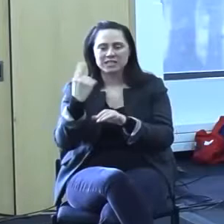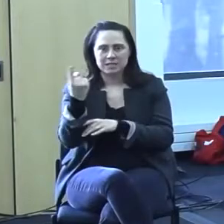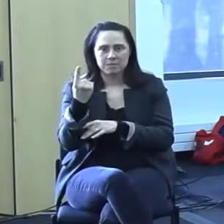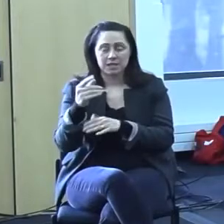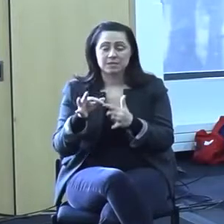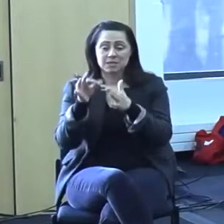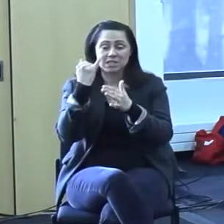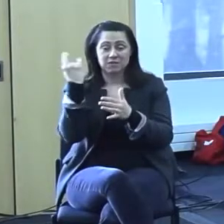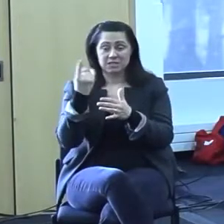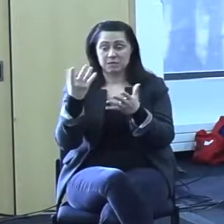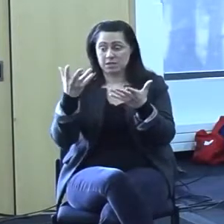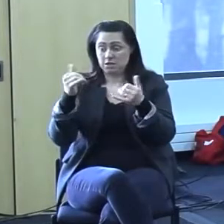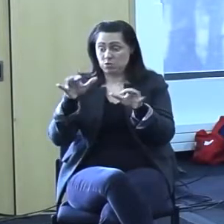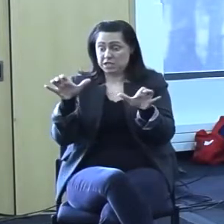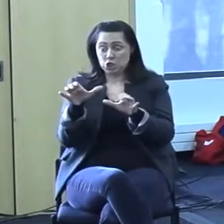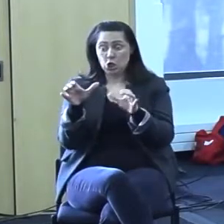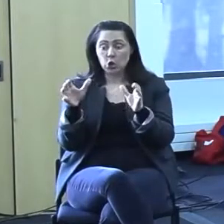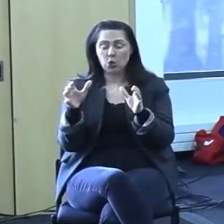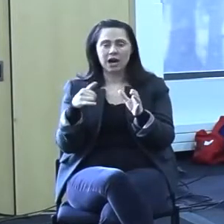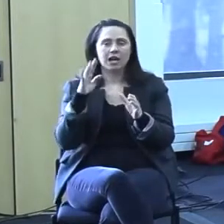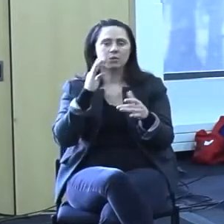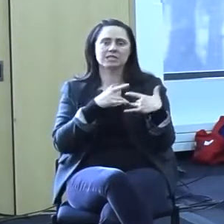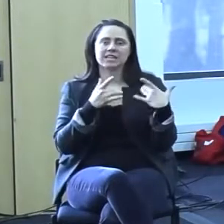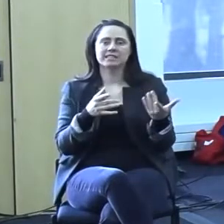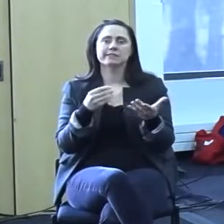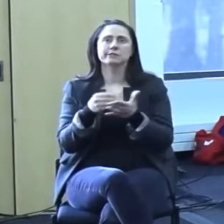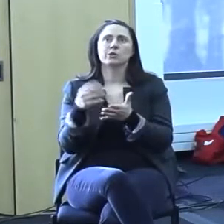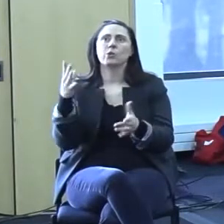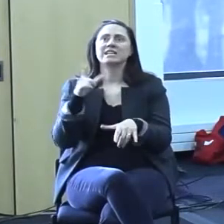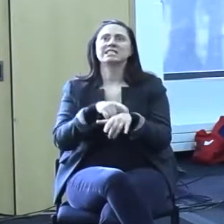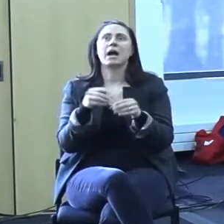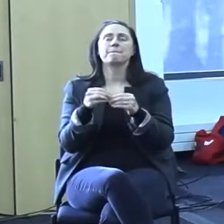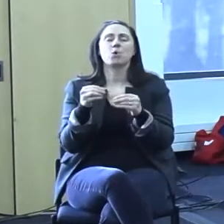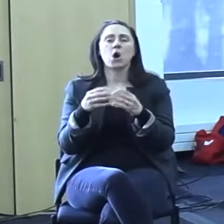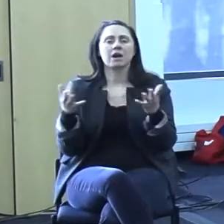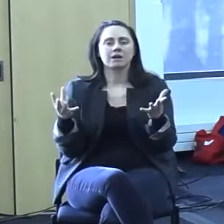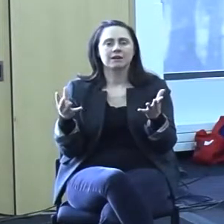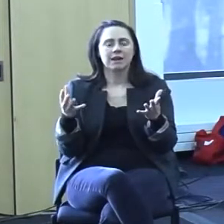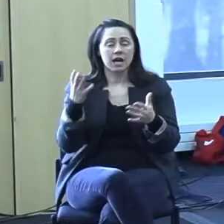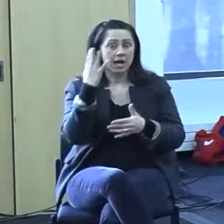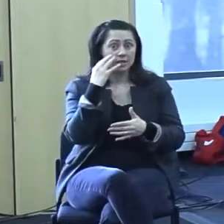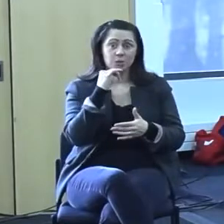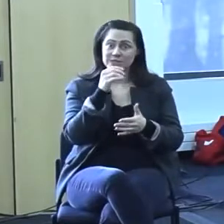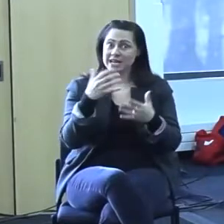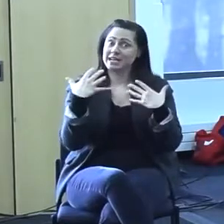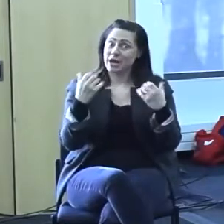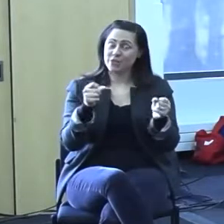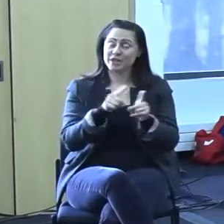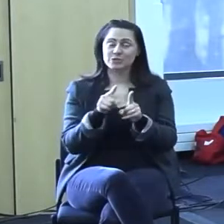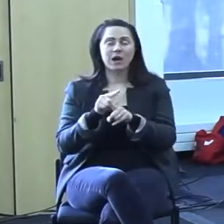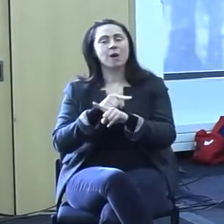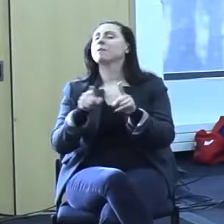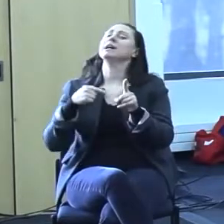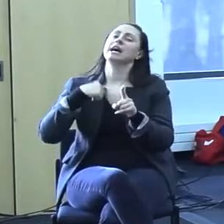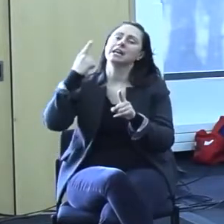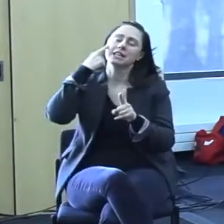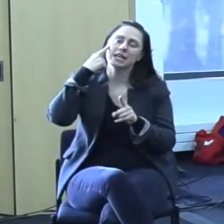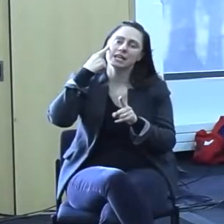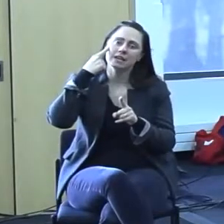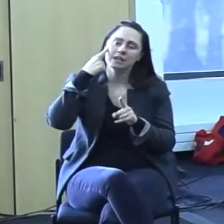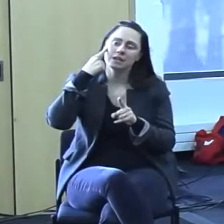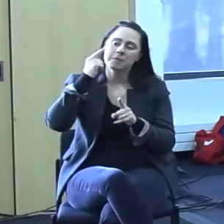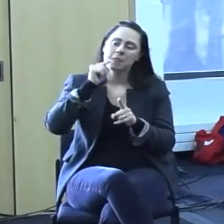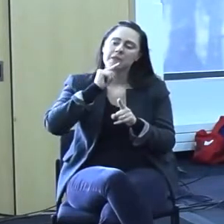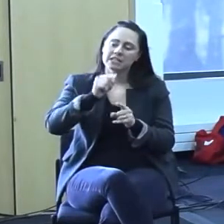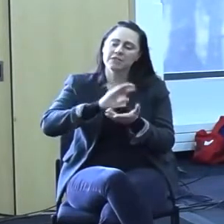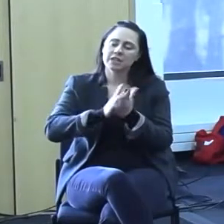especially if it's something I don't want to do. I'll tend to waste time more. So I know it's not healthy as well, but I think it's definitely